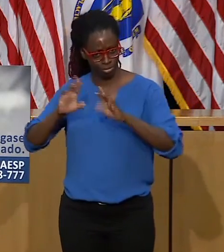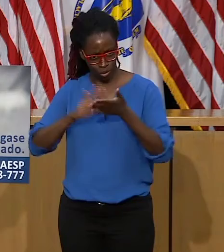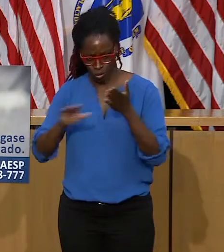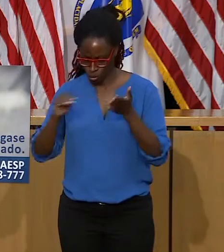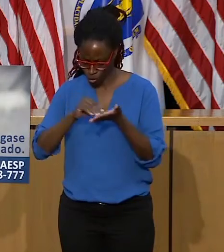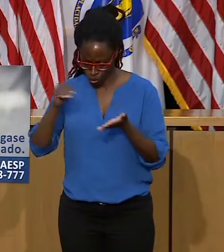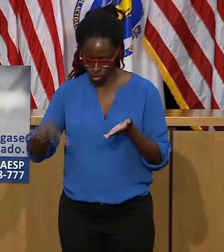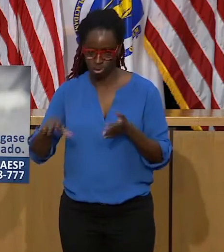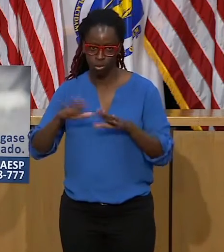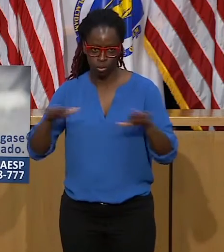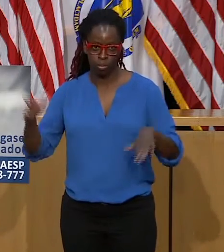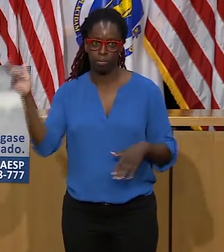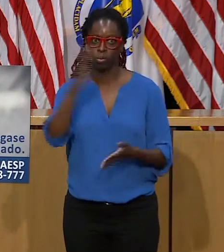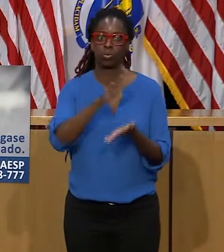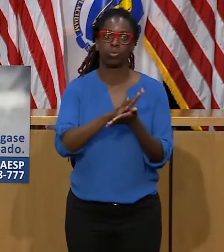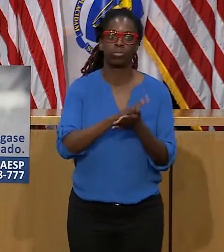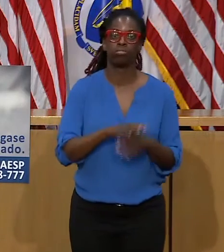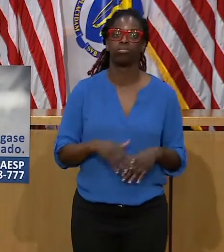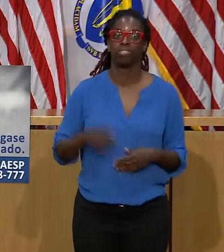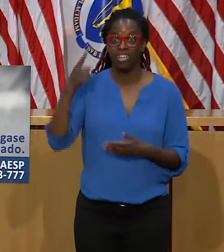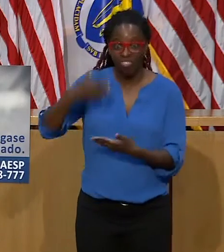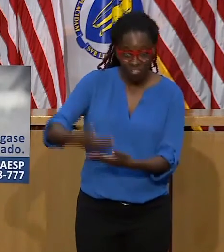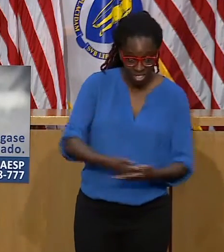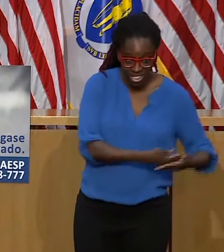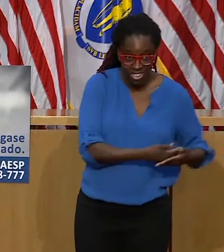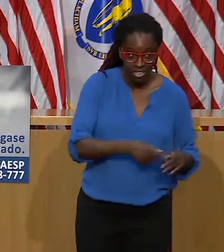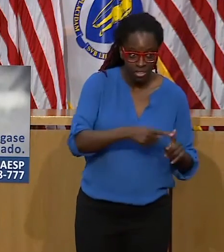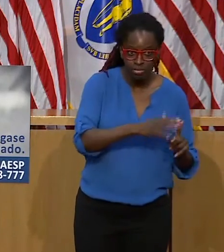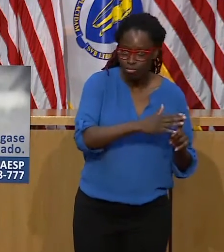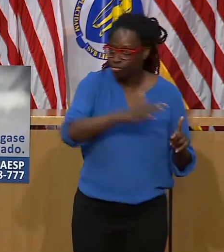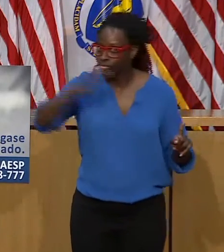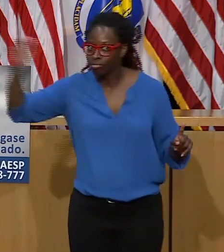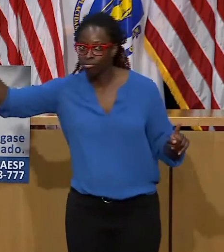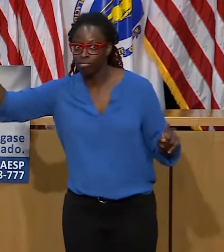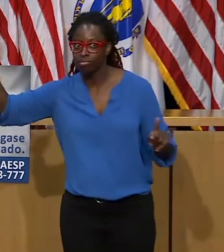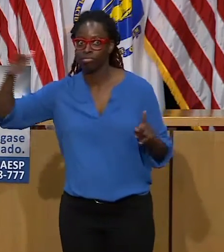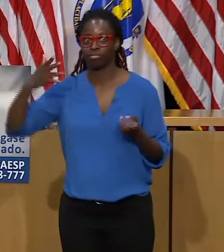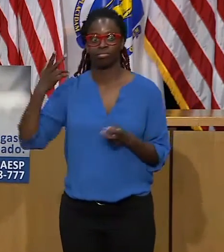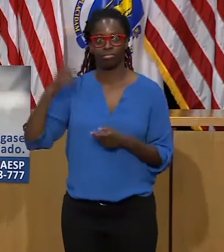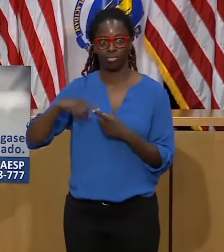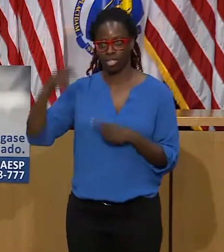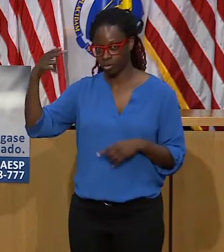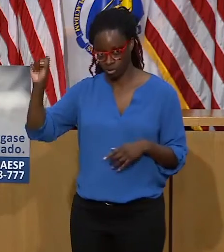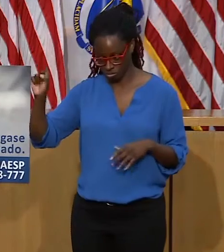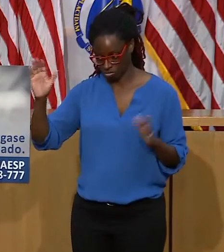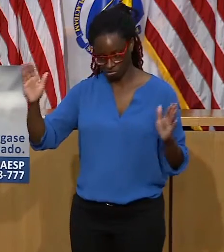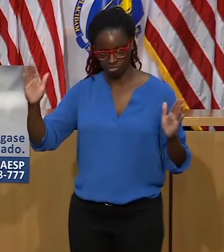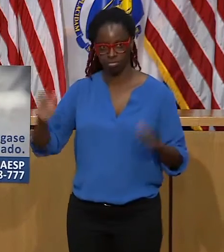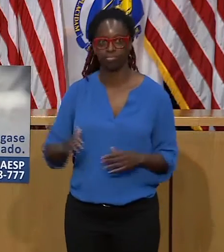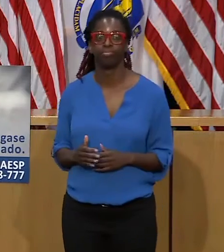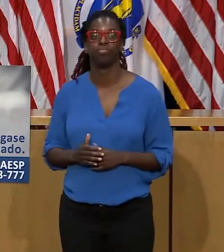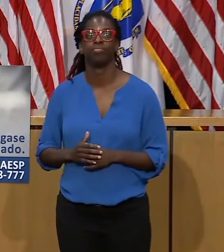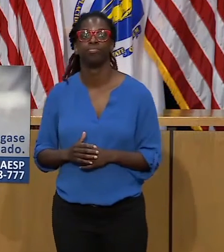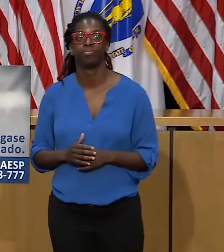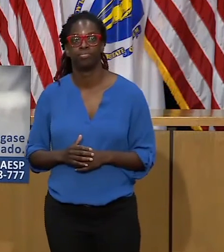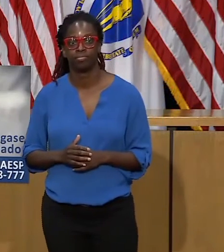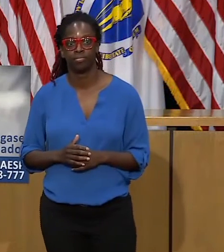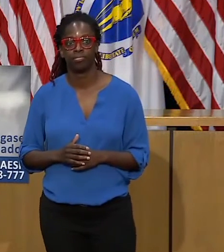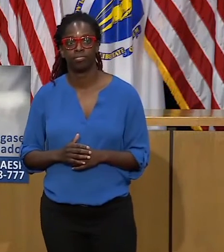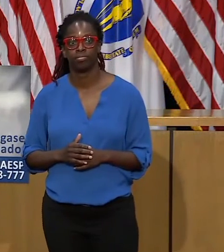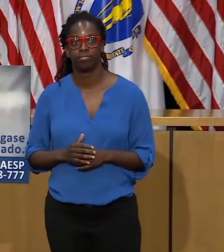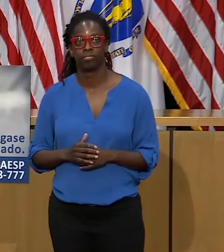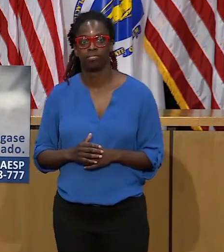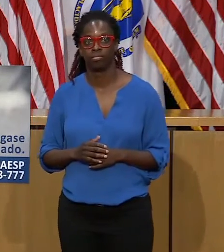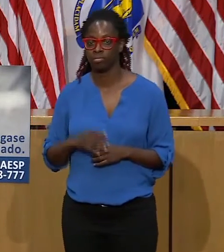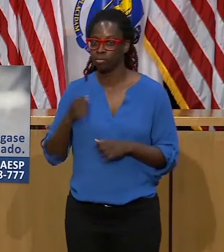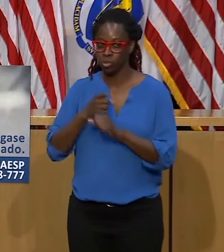all infants, children, adolescents, and young adults. While for most children,